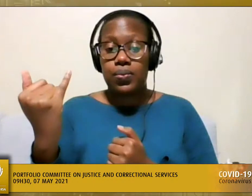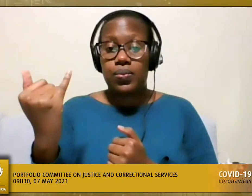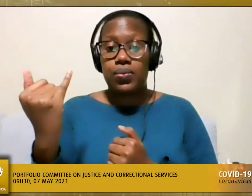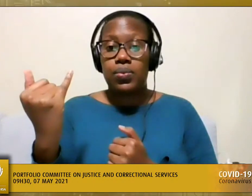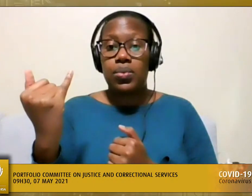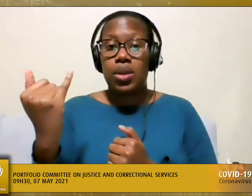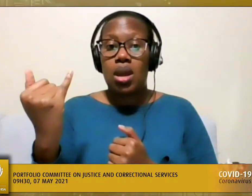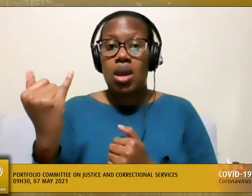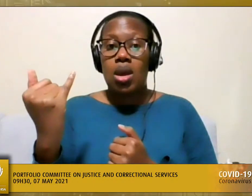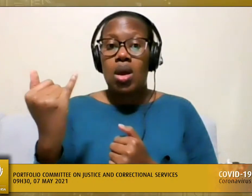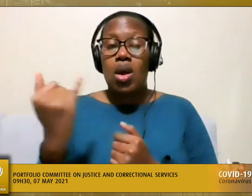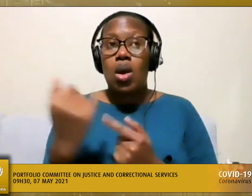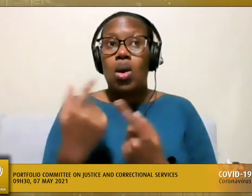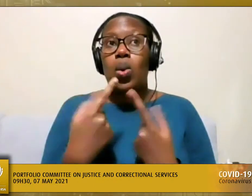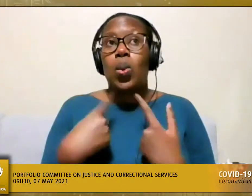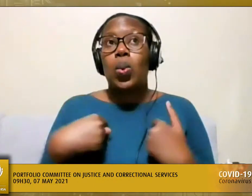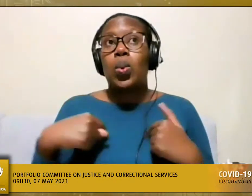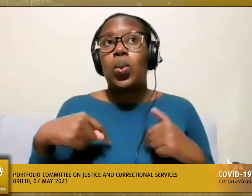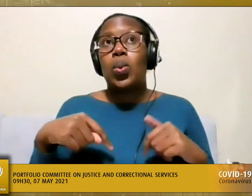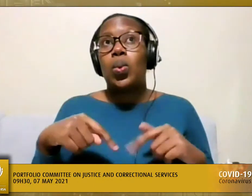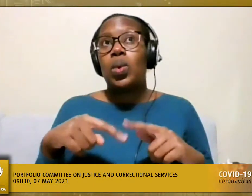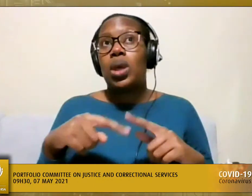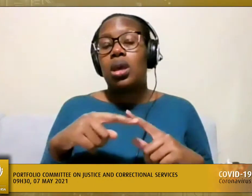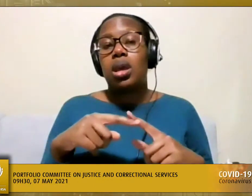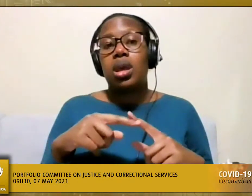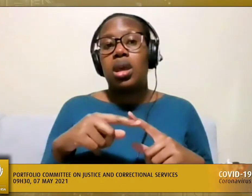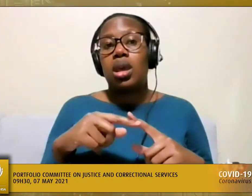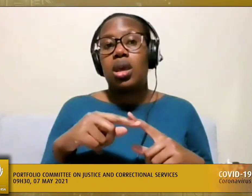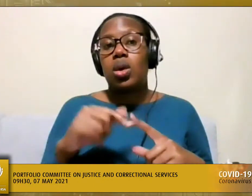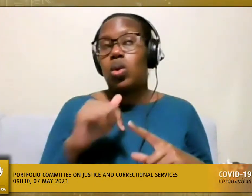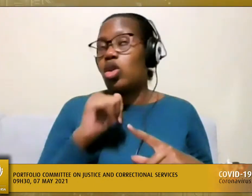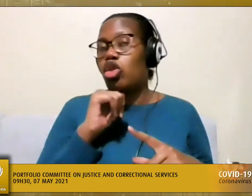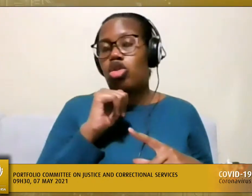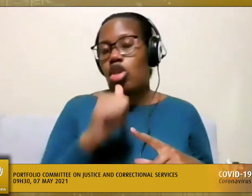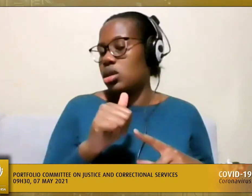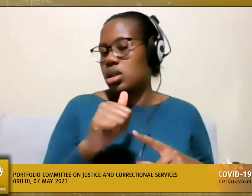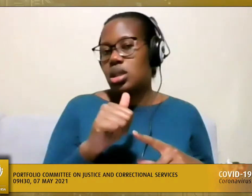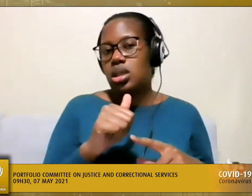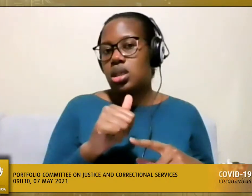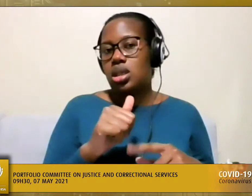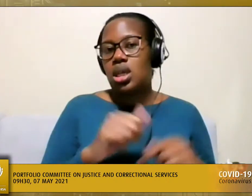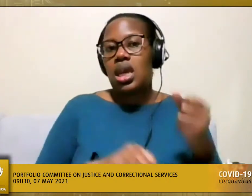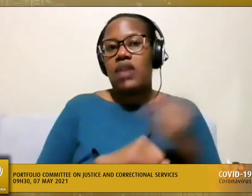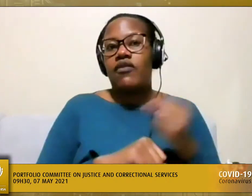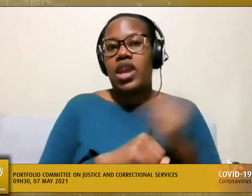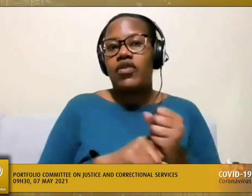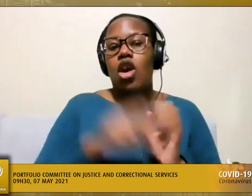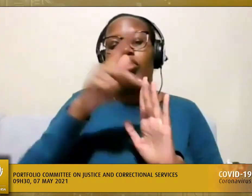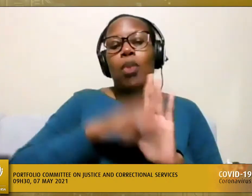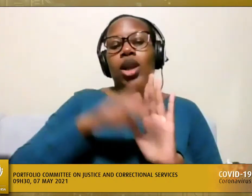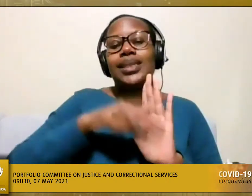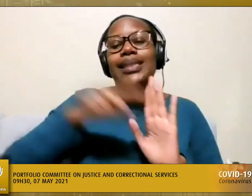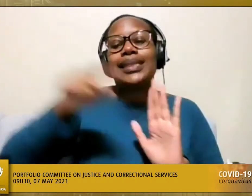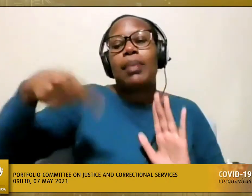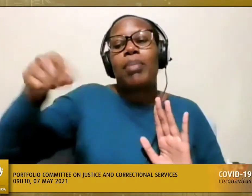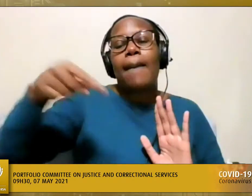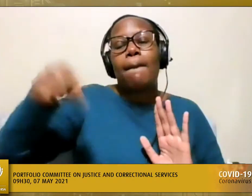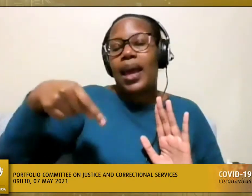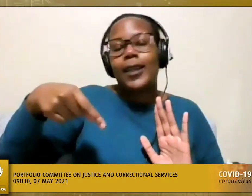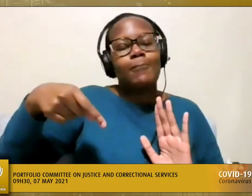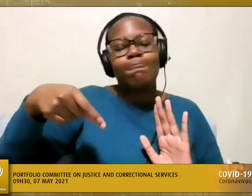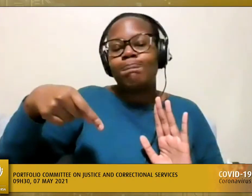um we we are not in favor of policies that are on the pipeline because